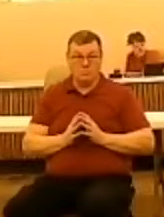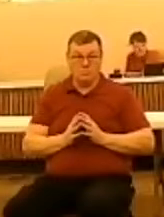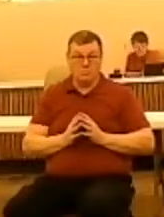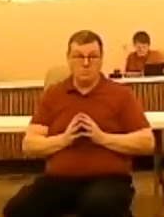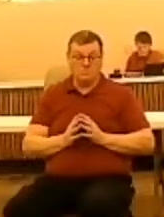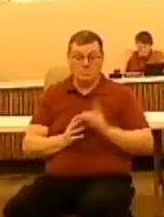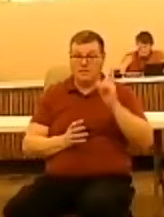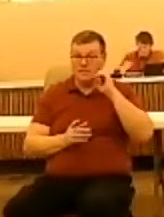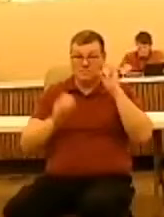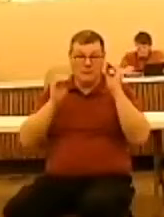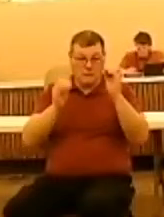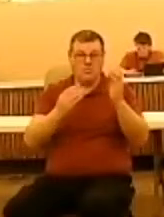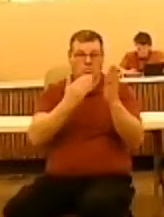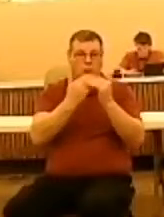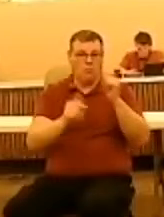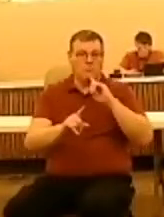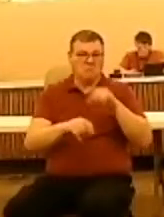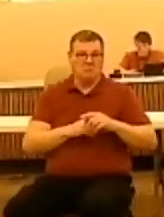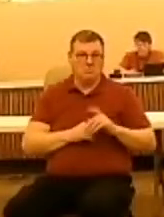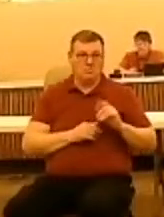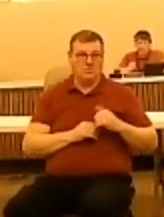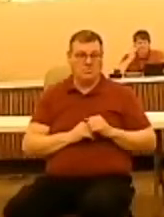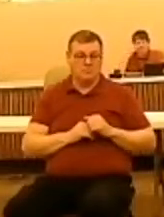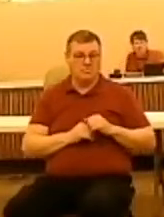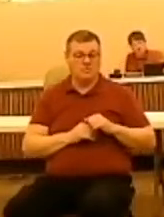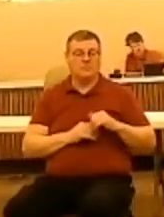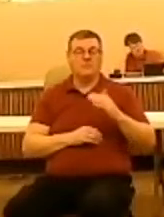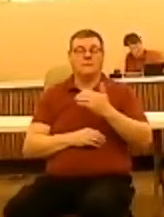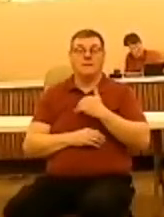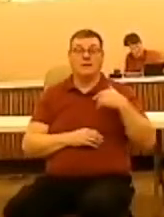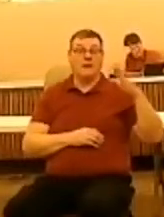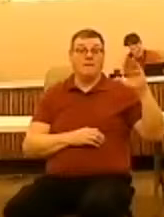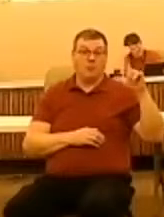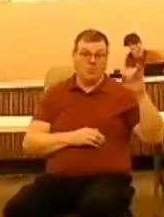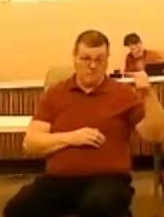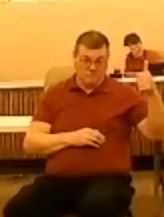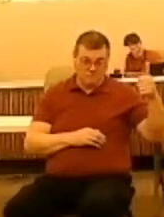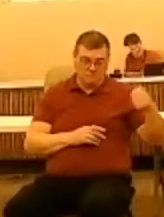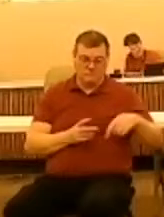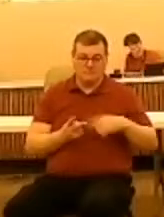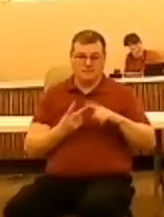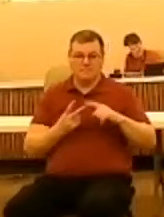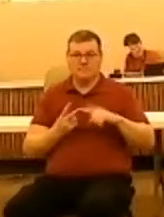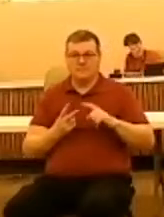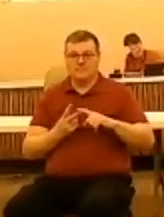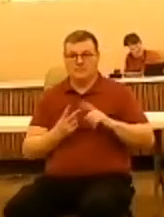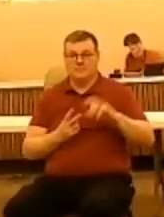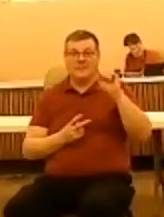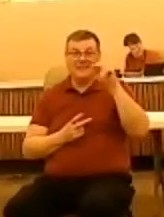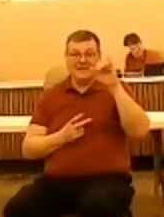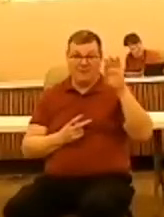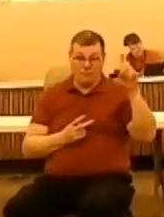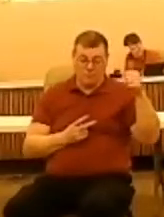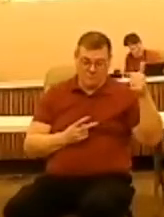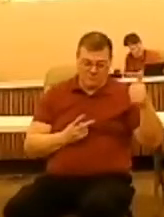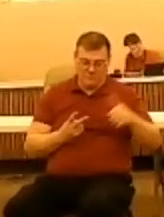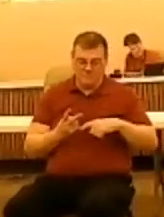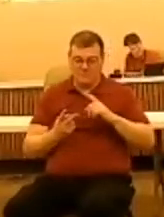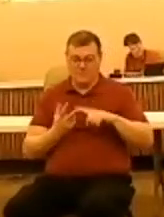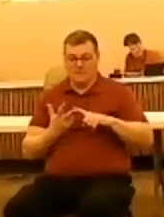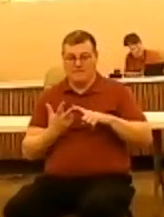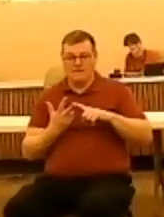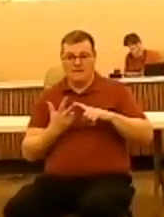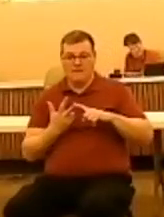Hearing none, please call the roll. Councilmember Barley, Aye. Councilmember Stafford. Aye.